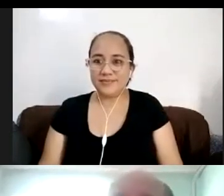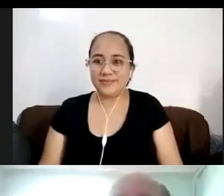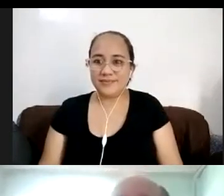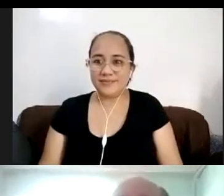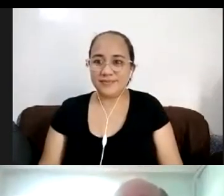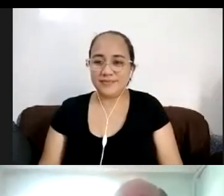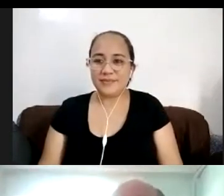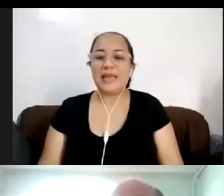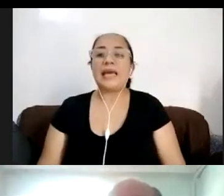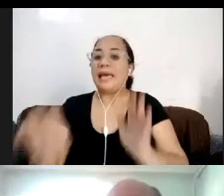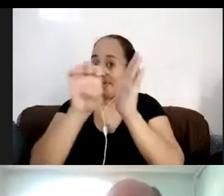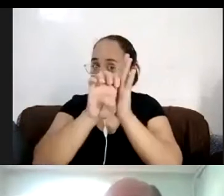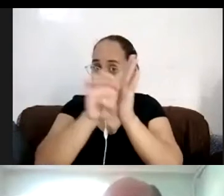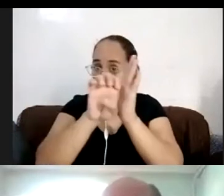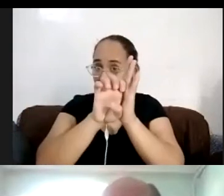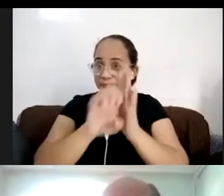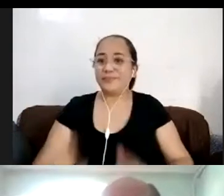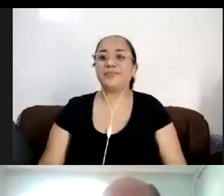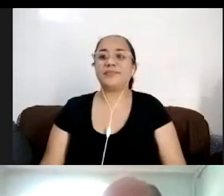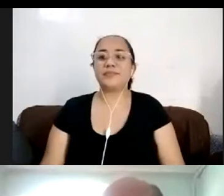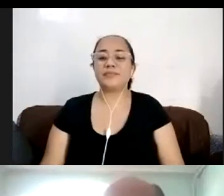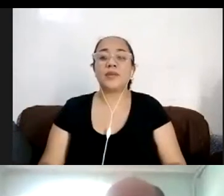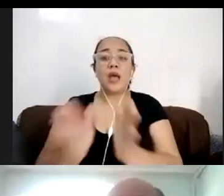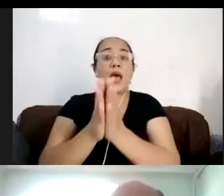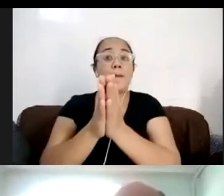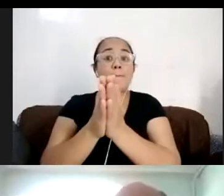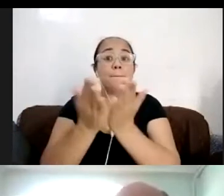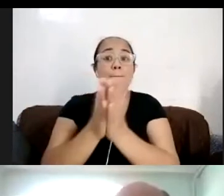So for example, books 2.